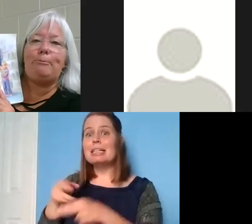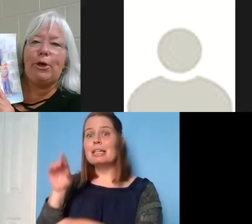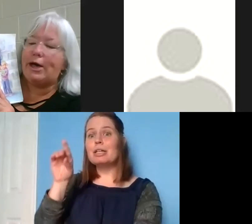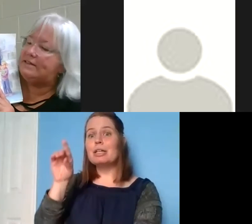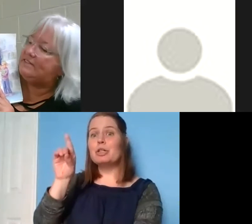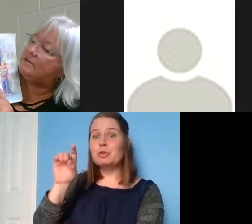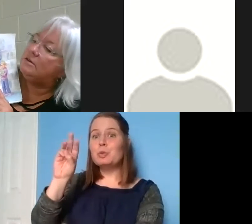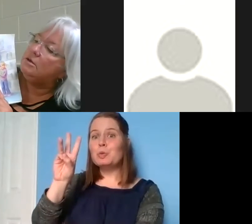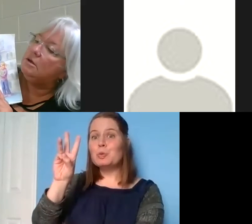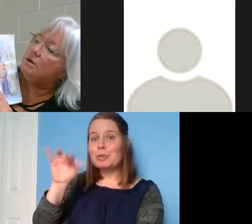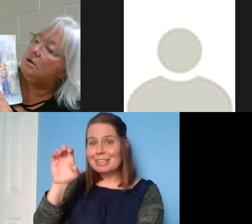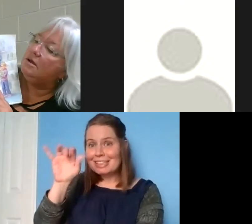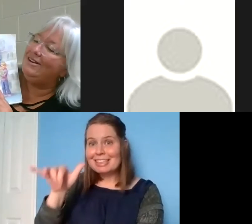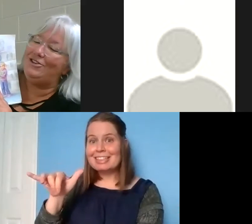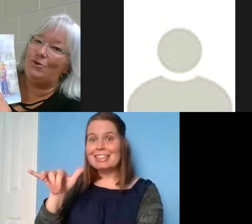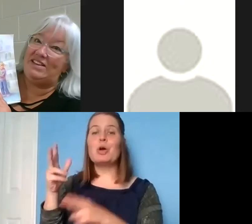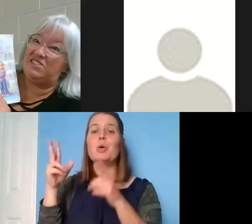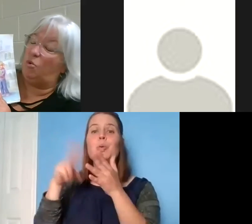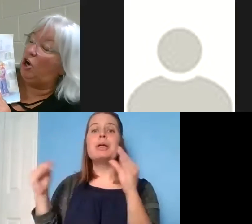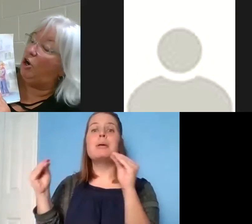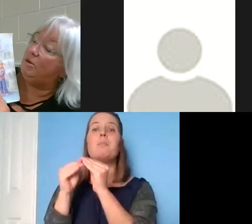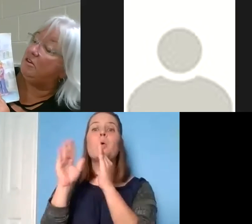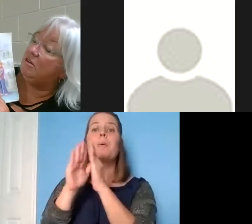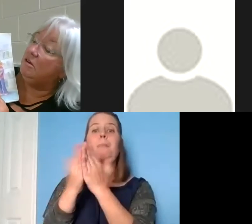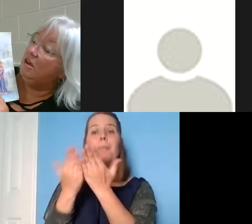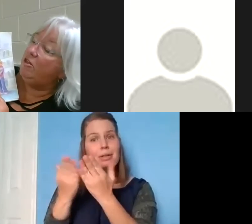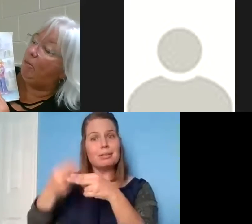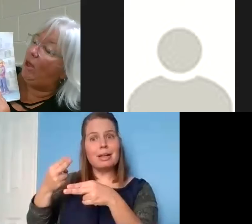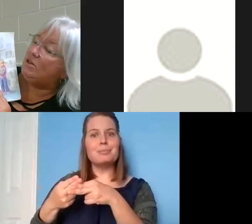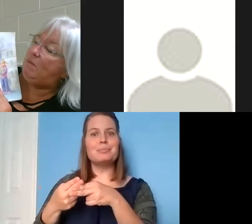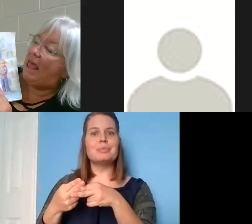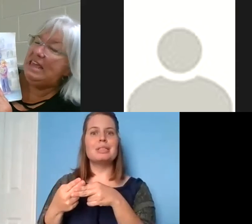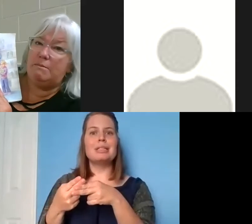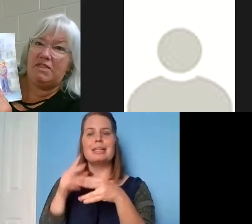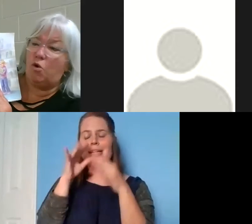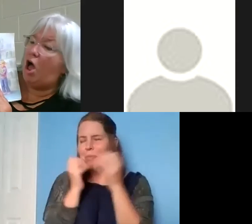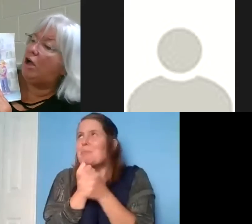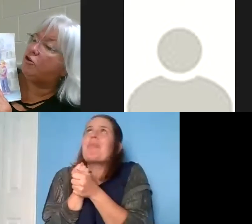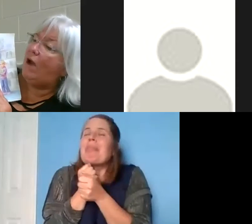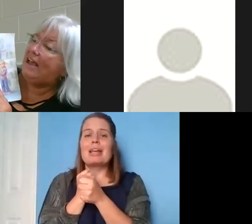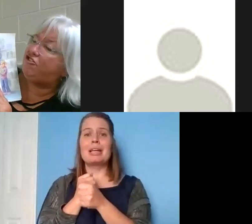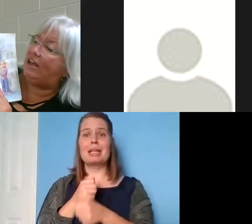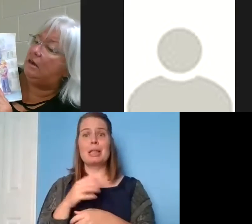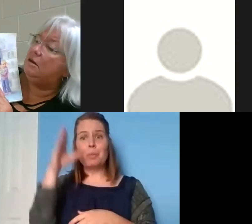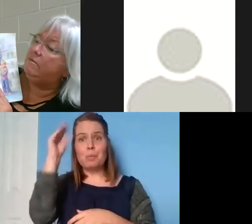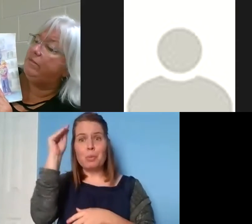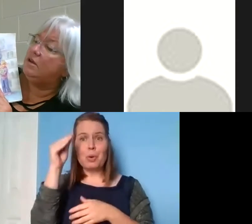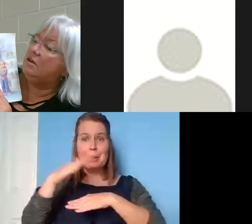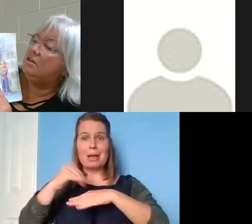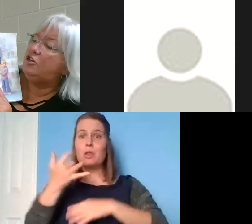Dewey, Read More Books. Dewey squirmed. The boy was petting him in the wrong